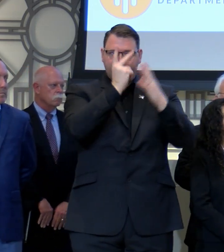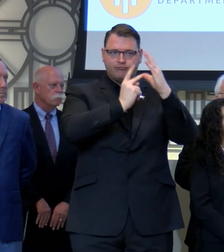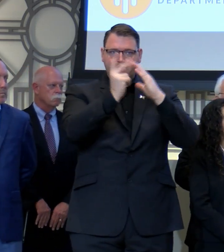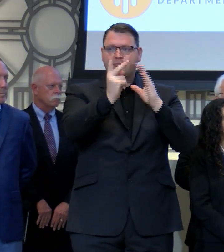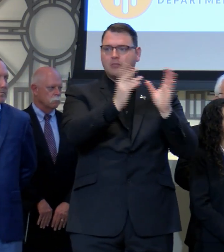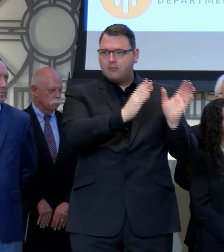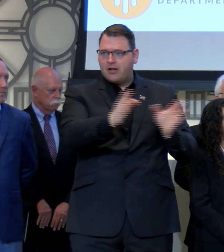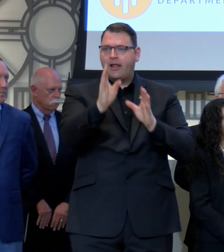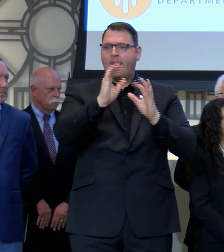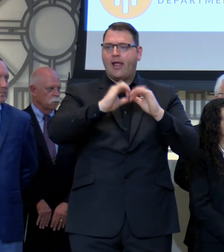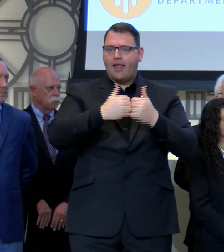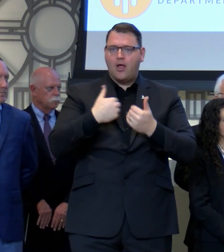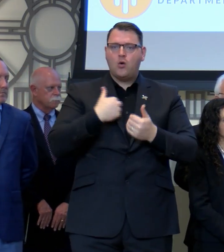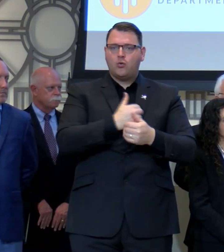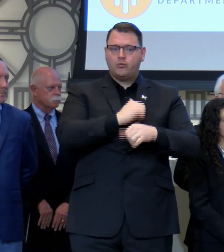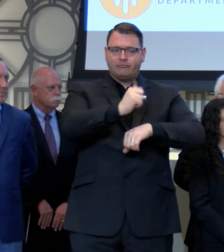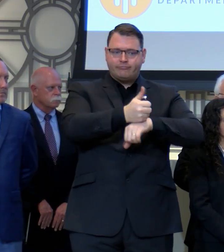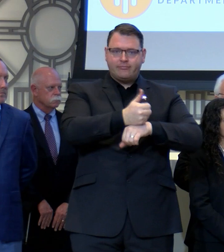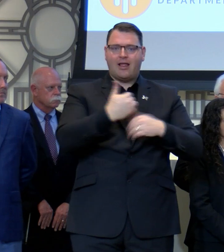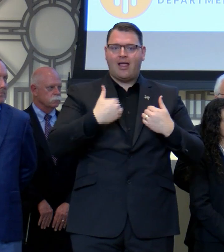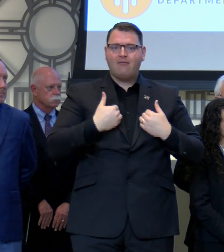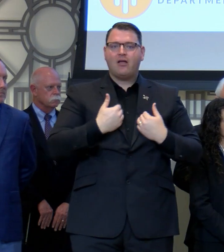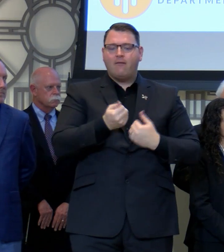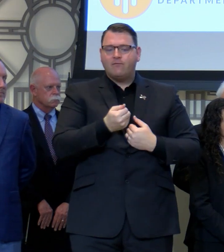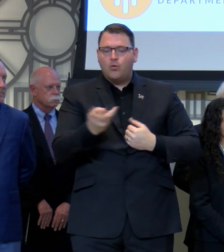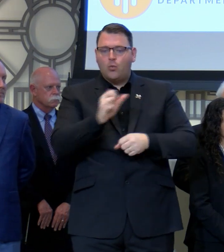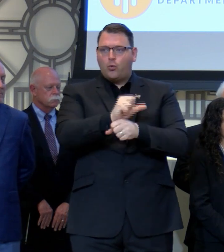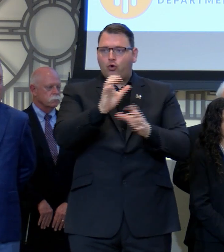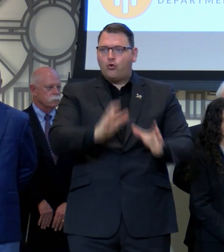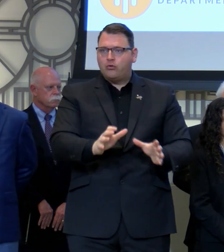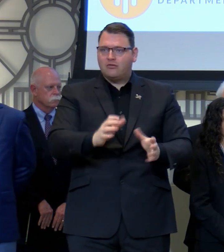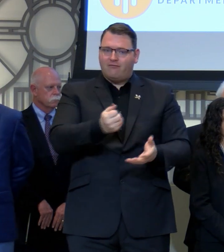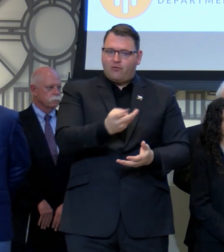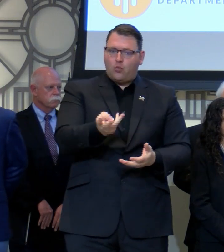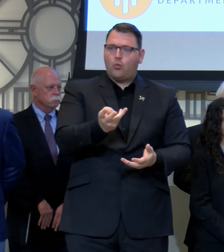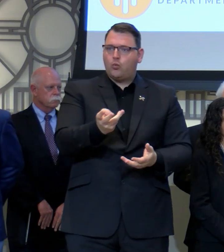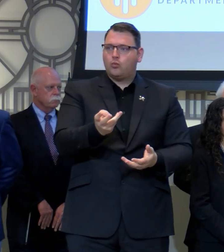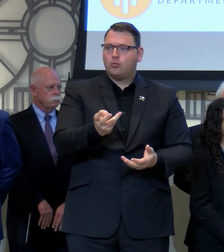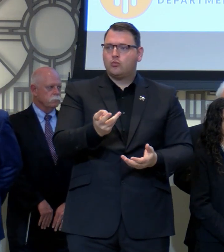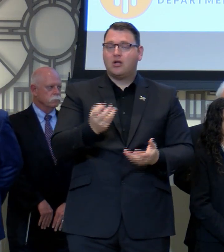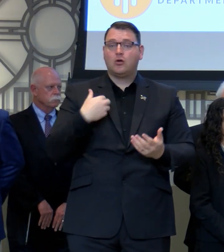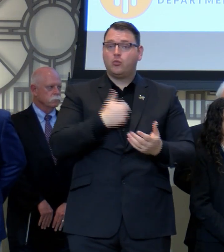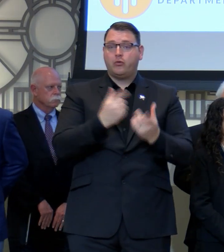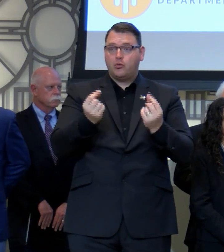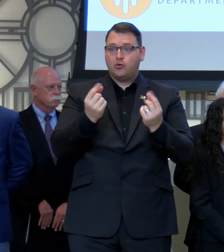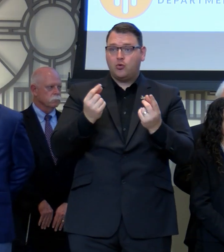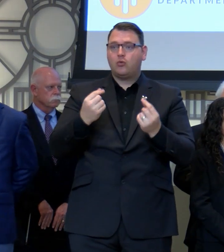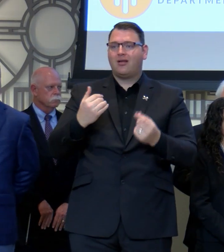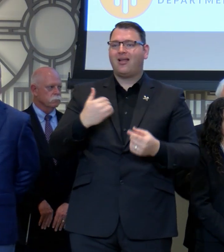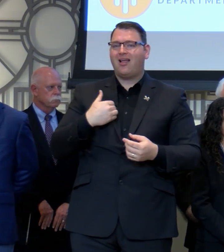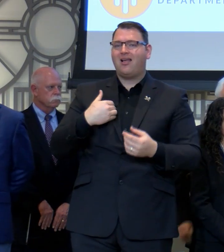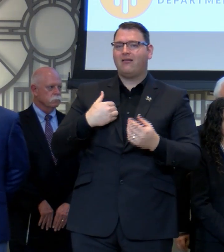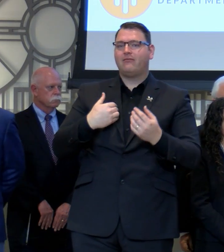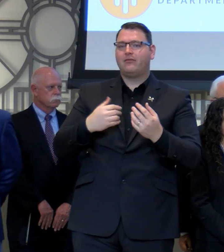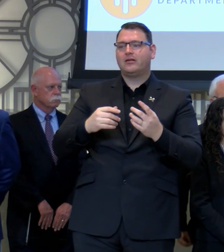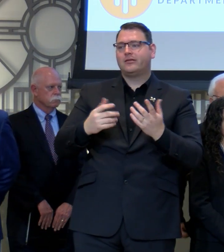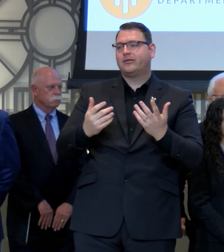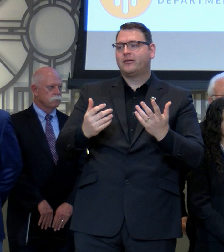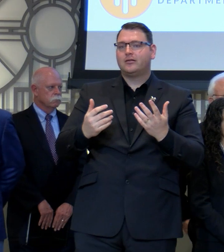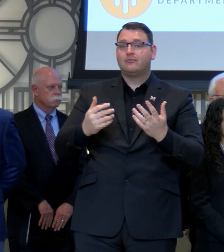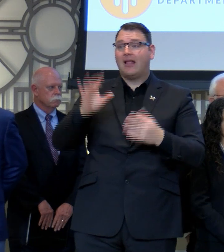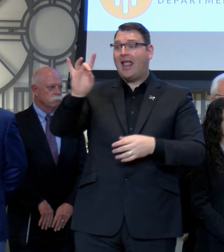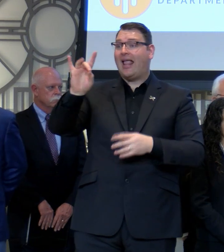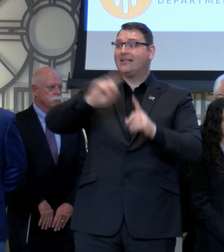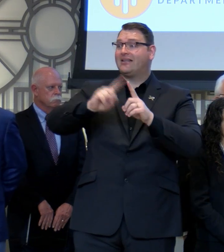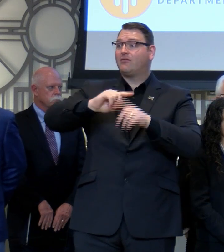how do we operate with a smaller workforce, and what we would do is we would pull back on the assortment. So in other words, instead of making 8